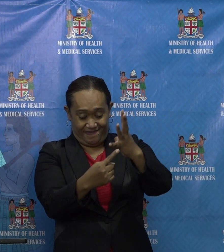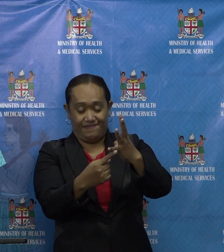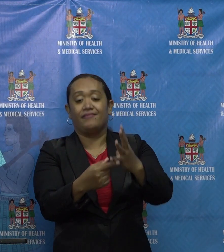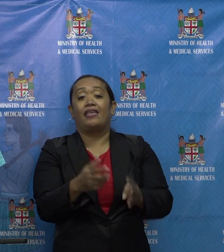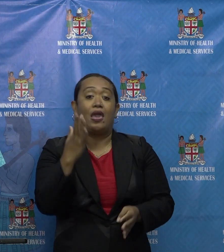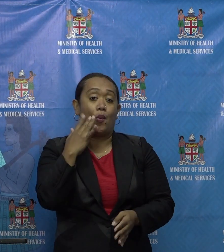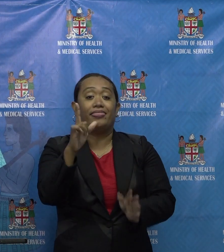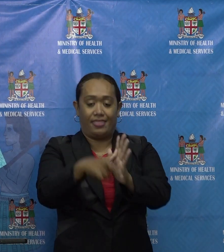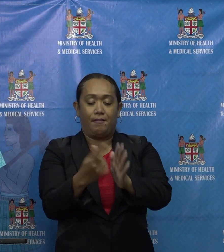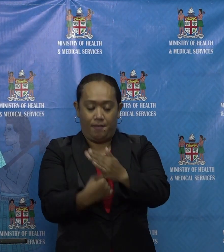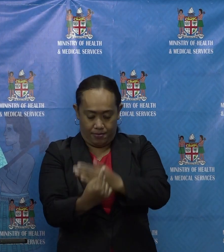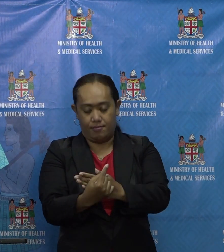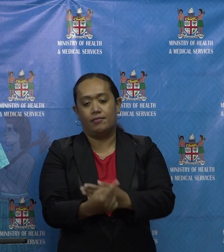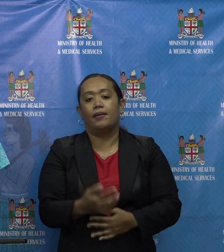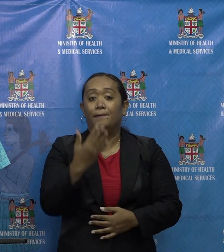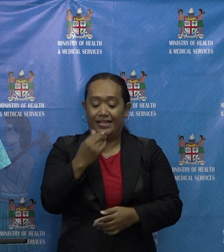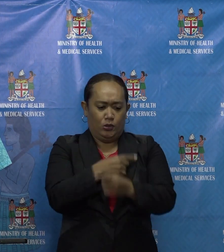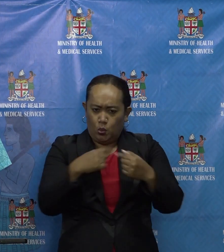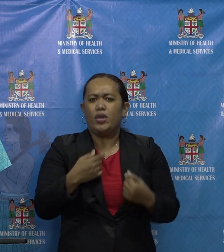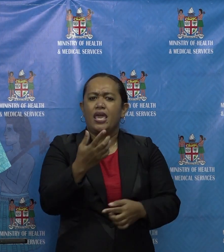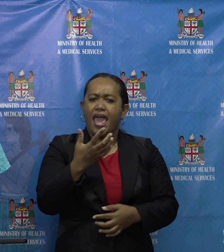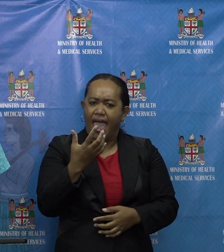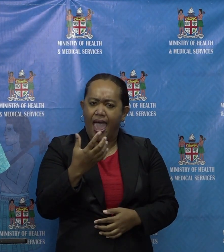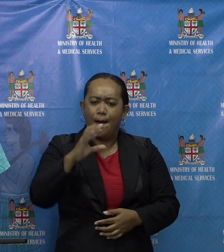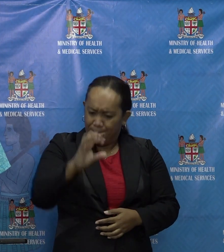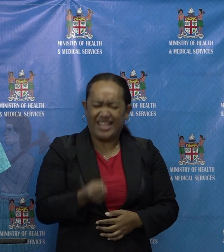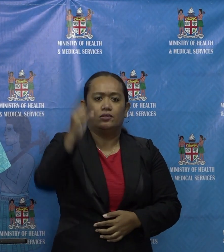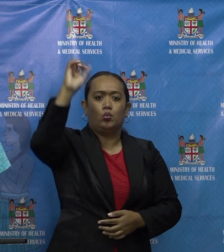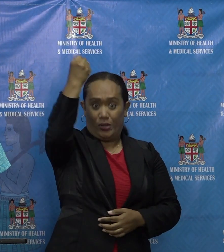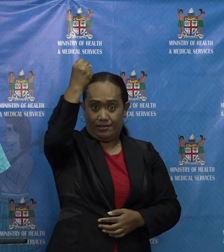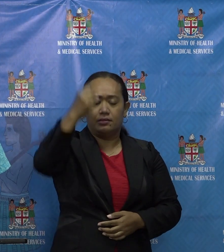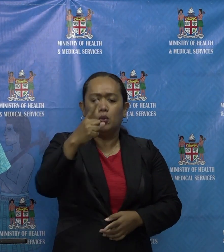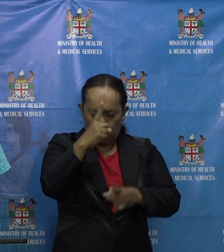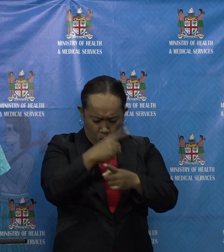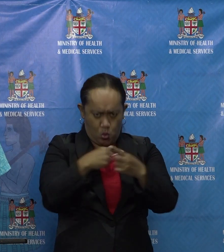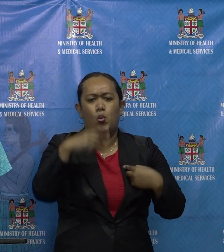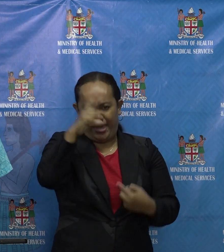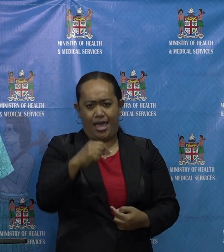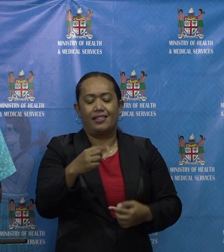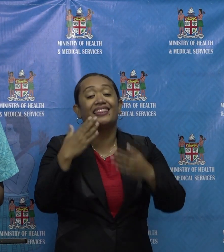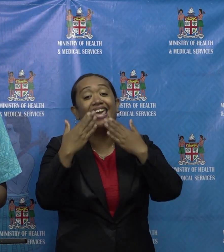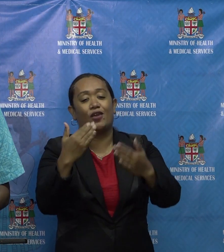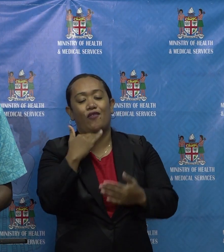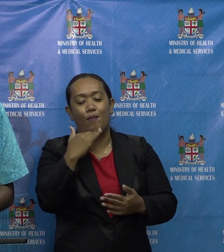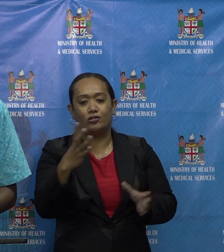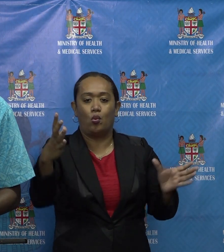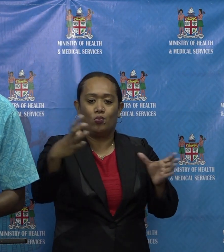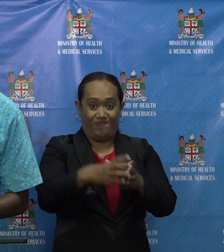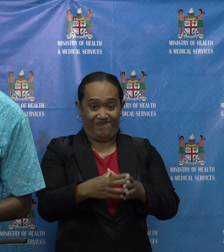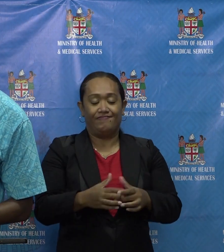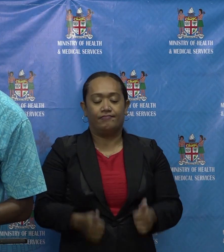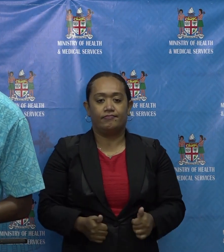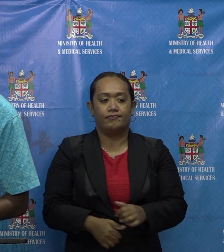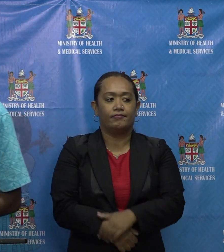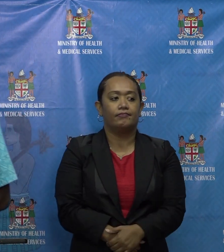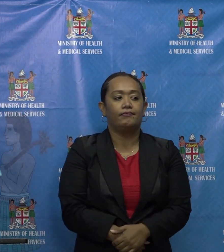time comes. We have to win, and together we can. Thank you very much.